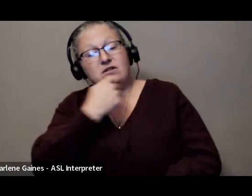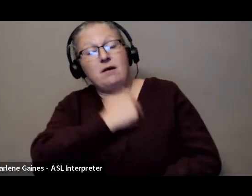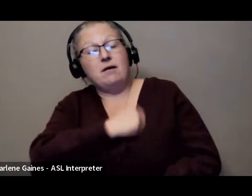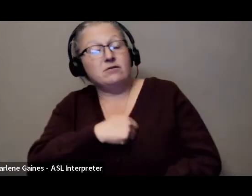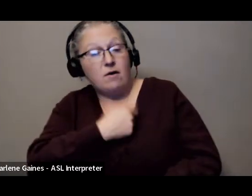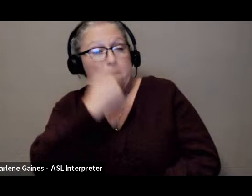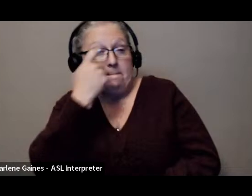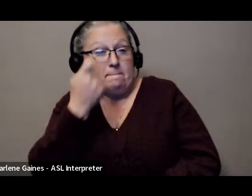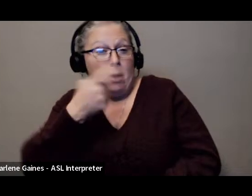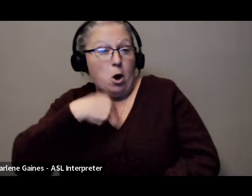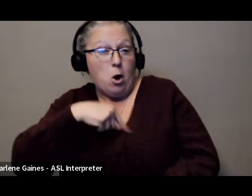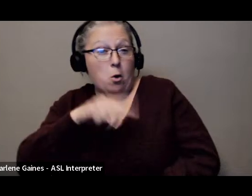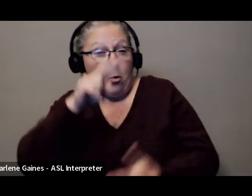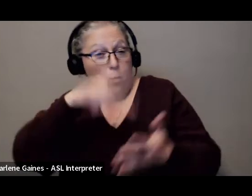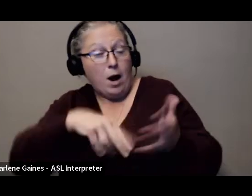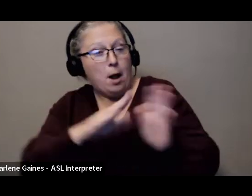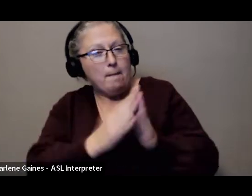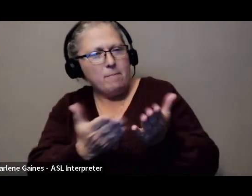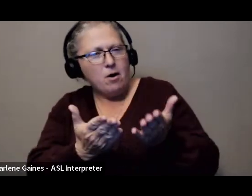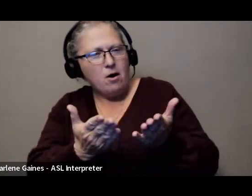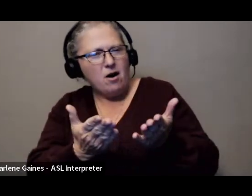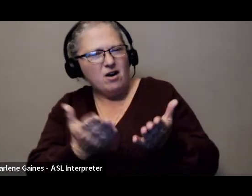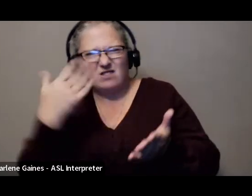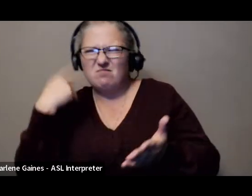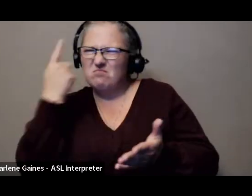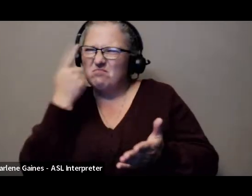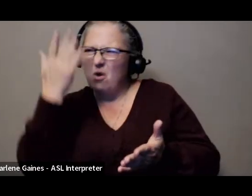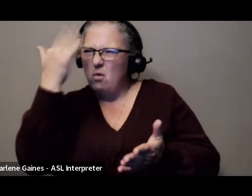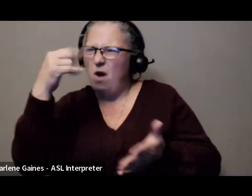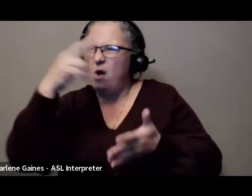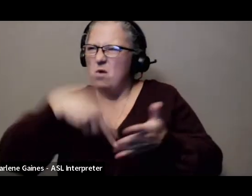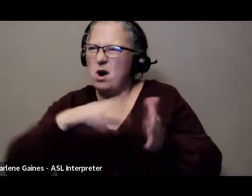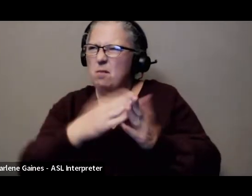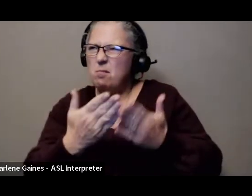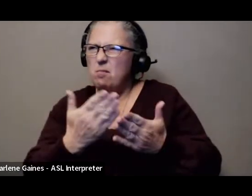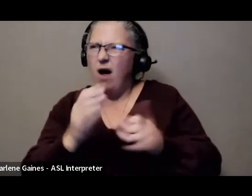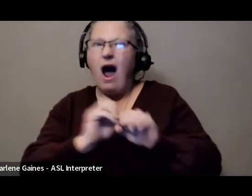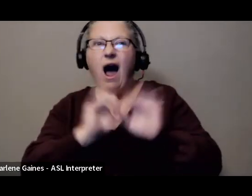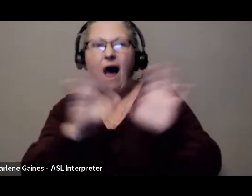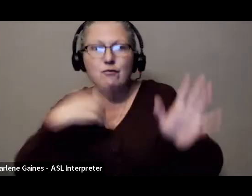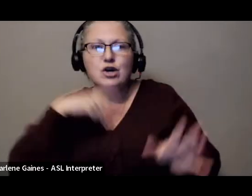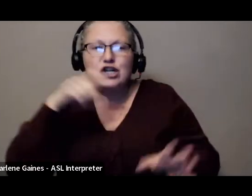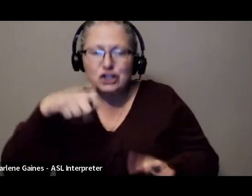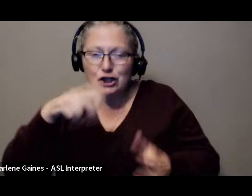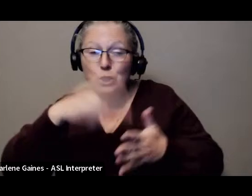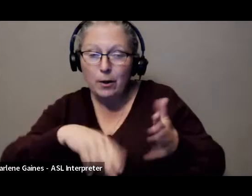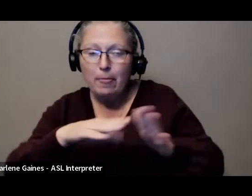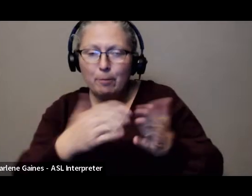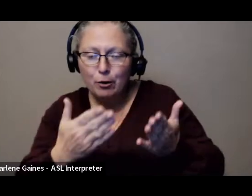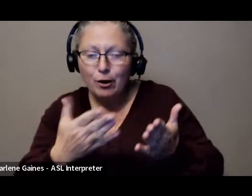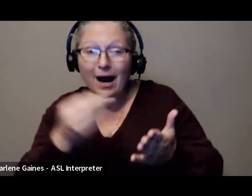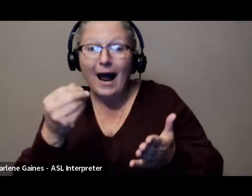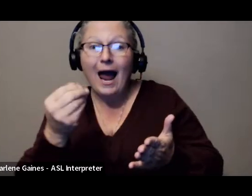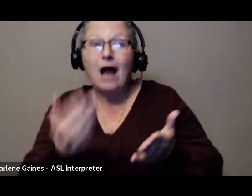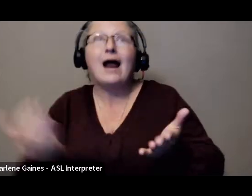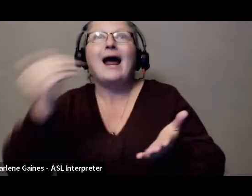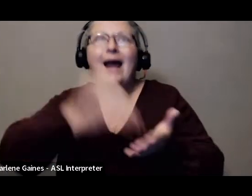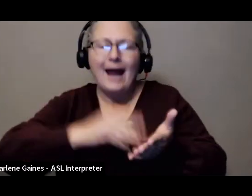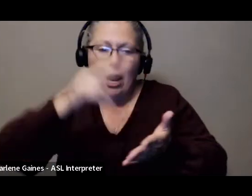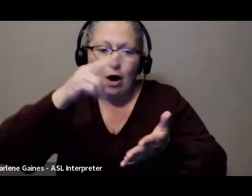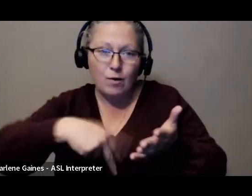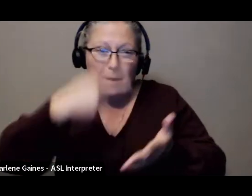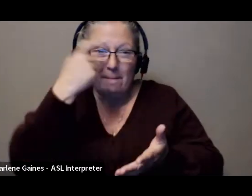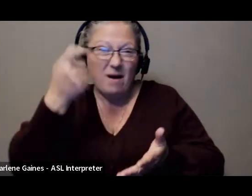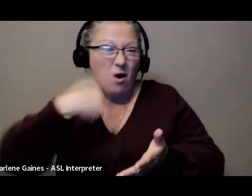apologize because we read a book and I'm like, why are we reading a book? Apparently we should have read that book and reread it, because